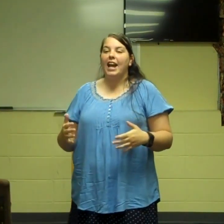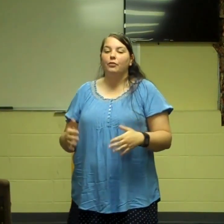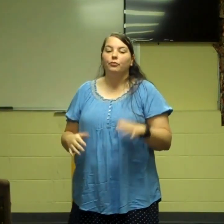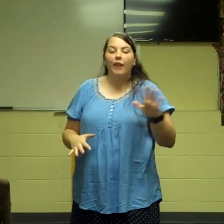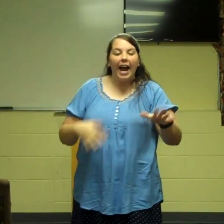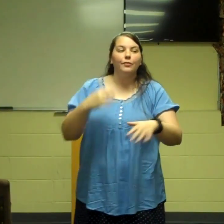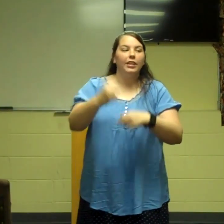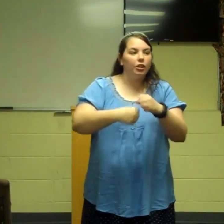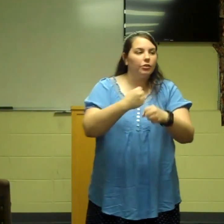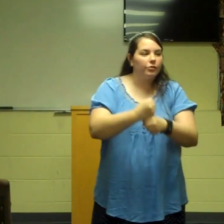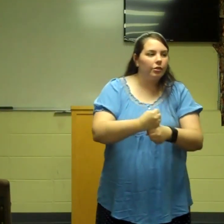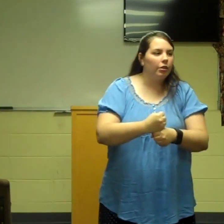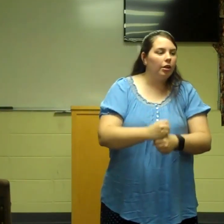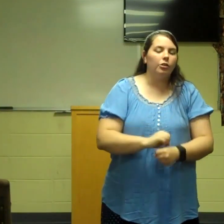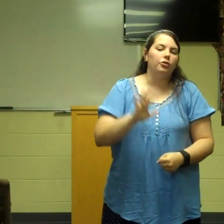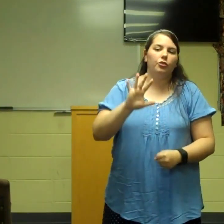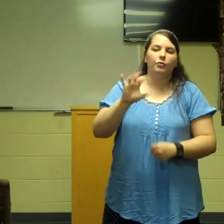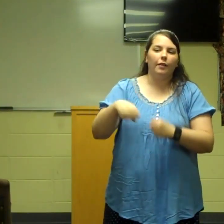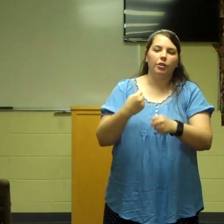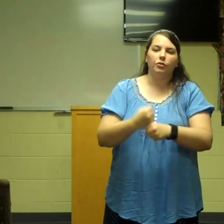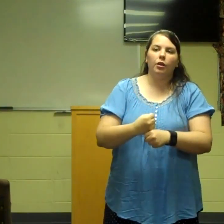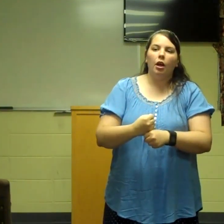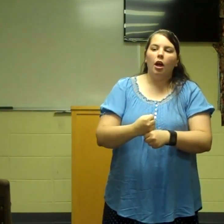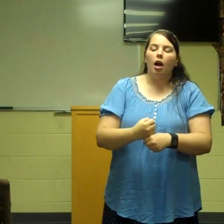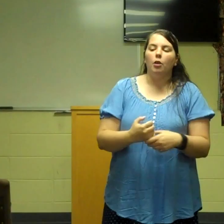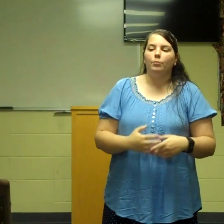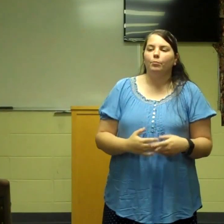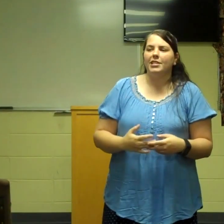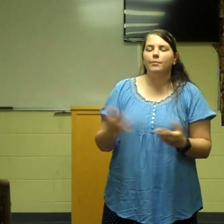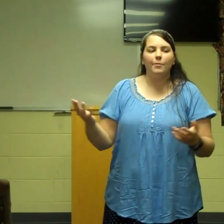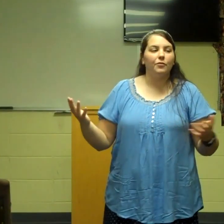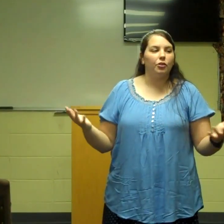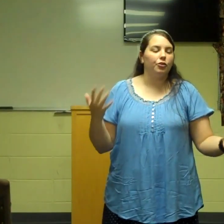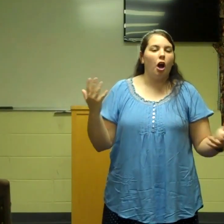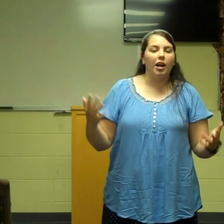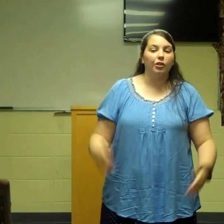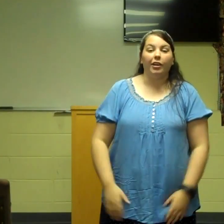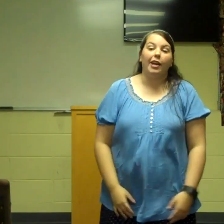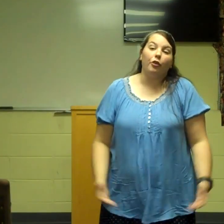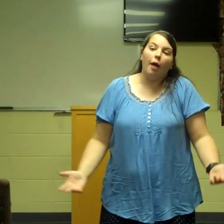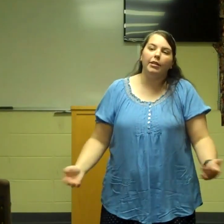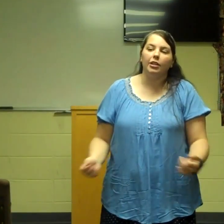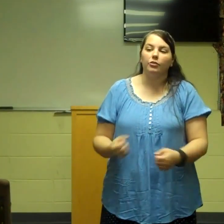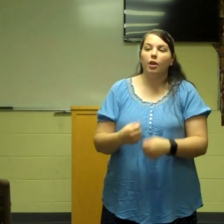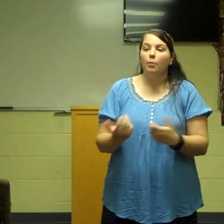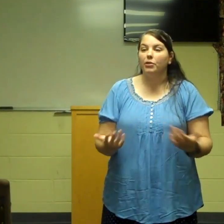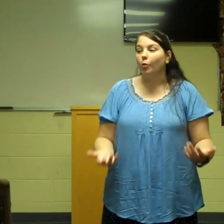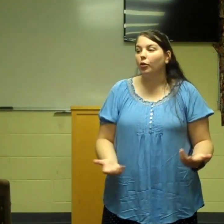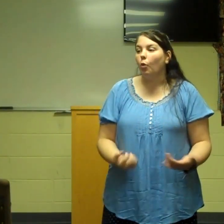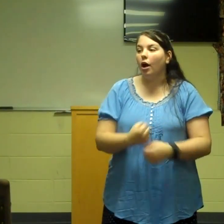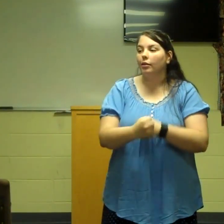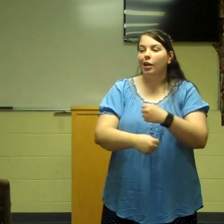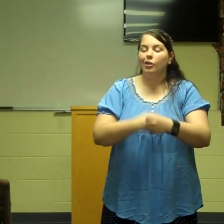say 5 years, you can just do 5 years. But sometimes if you're talking, you're like, I don't know how many years. If it's more than 1,